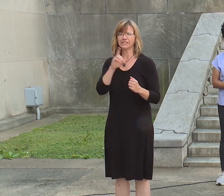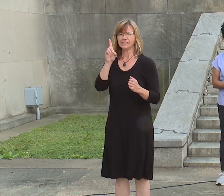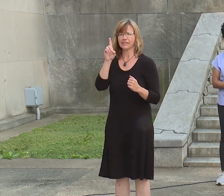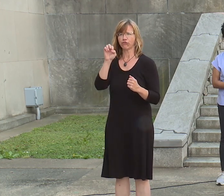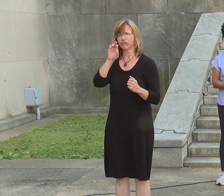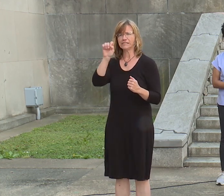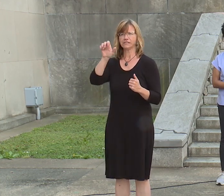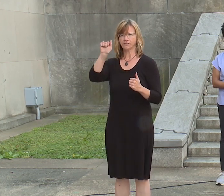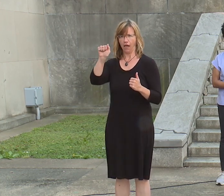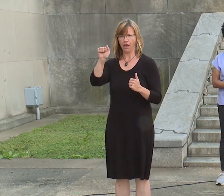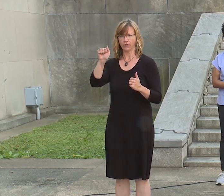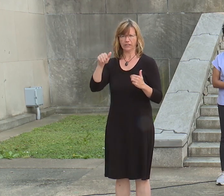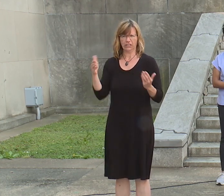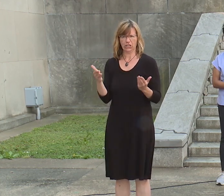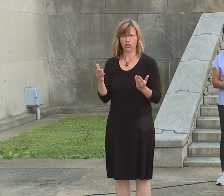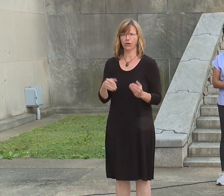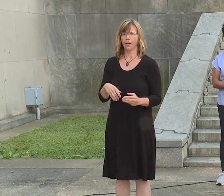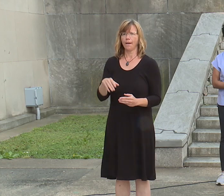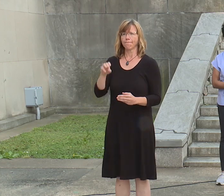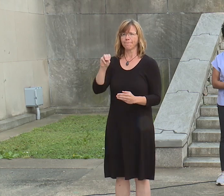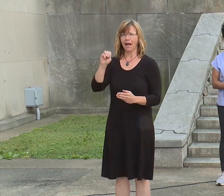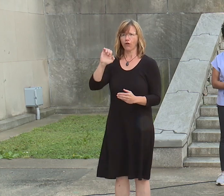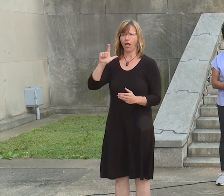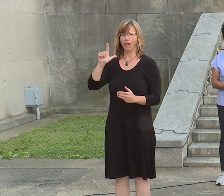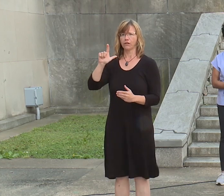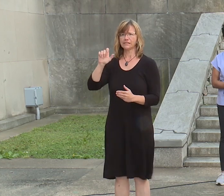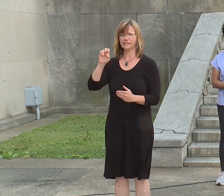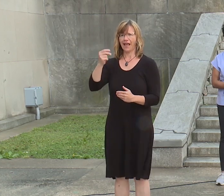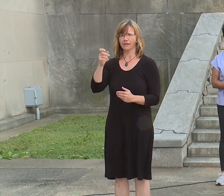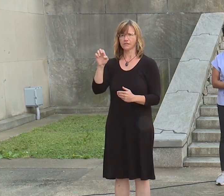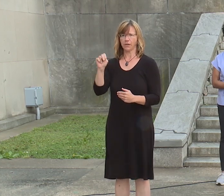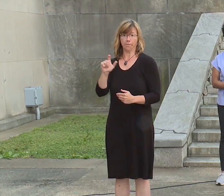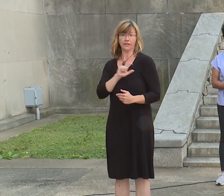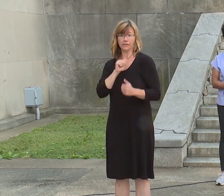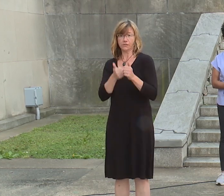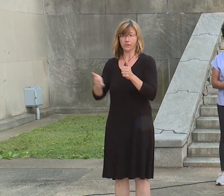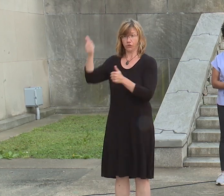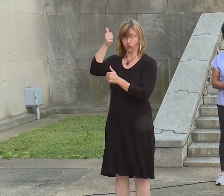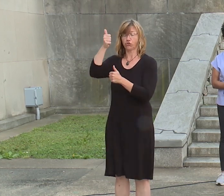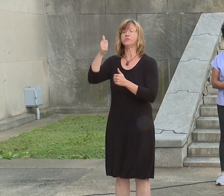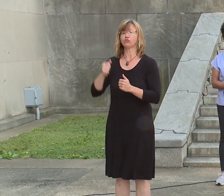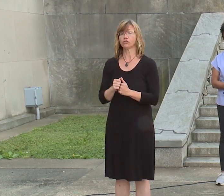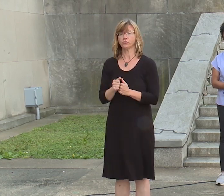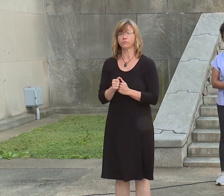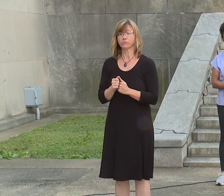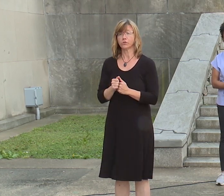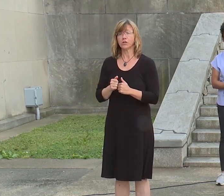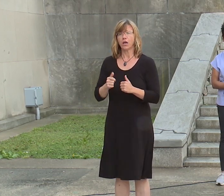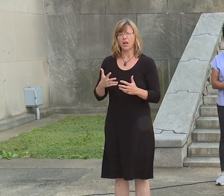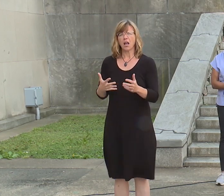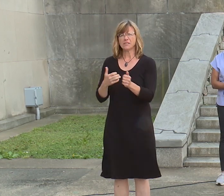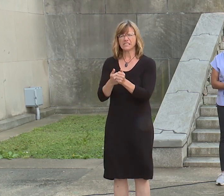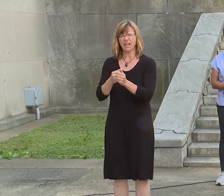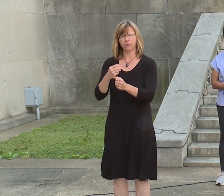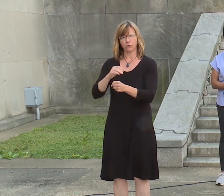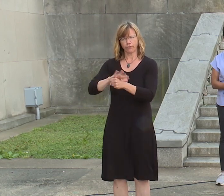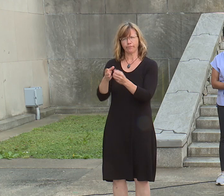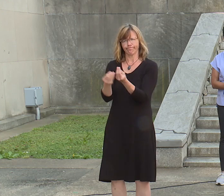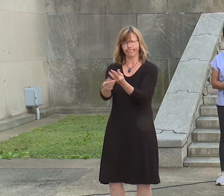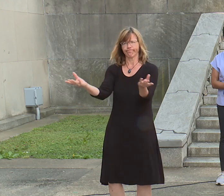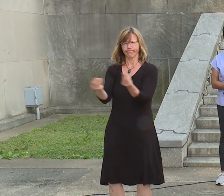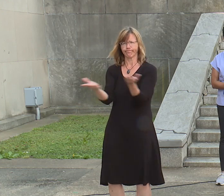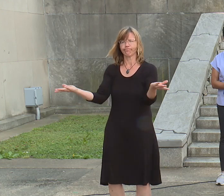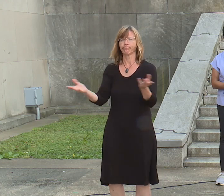Police Commissioner Michael Harrison. We're here today to give a COVID update for Baltimore.